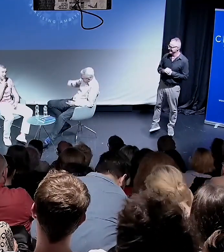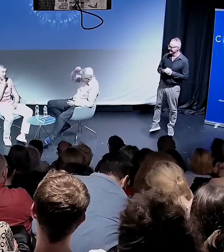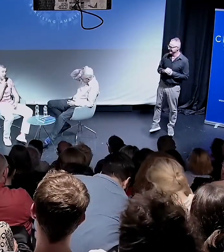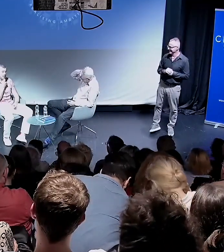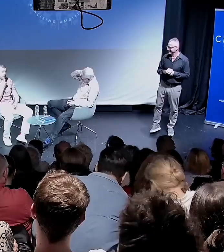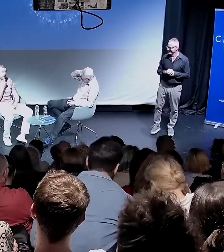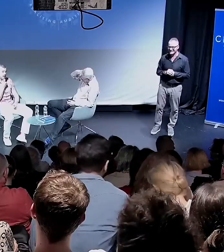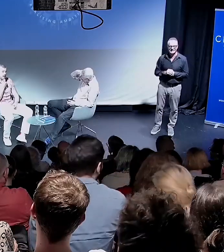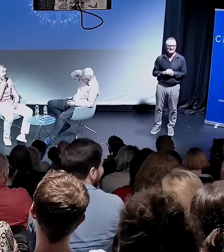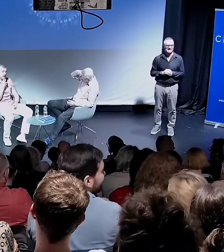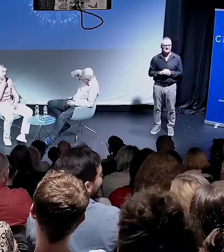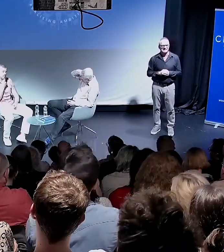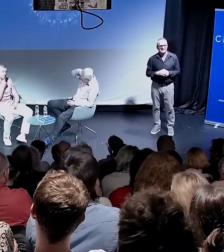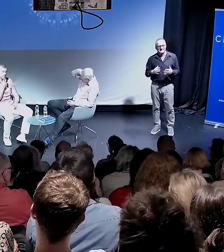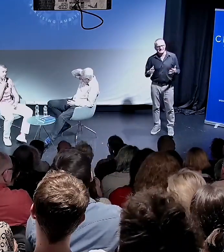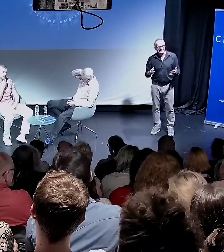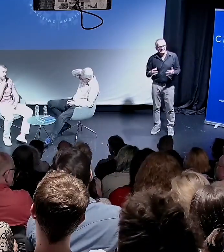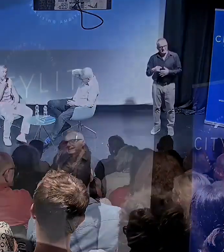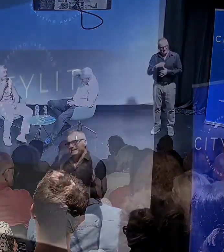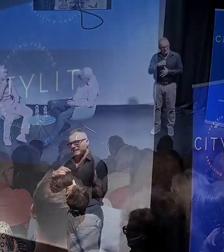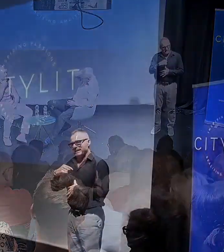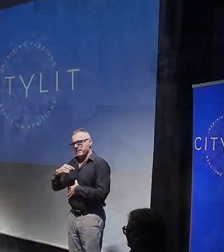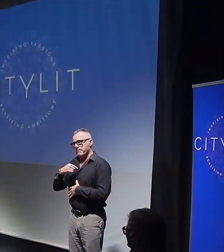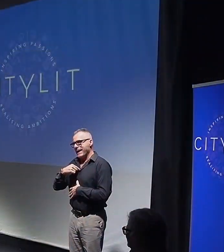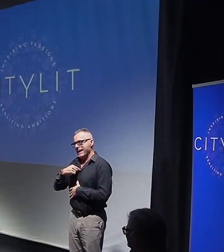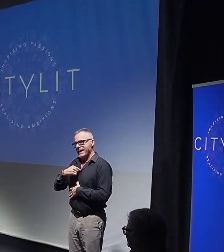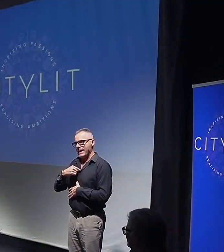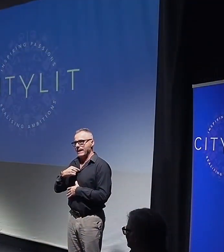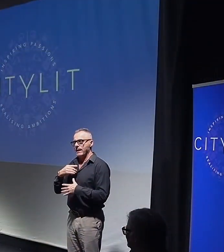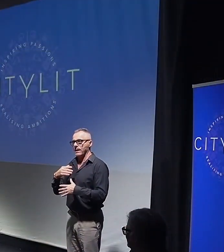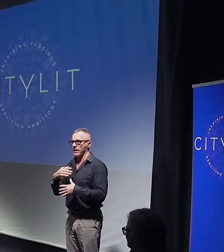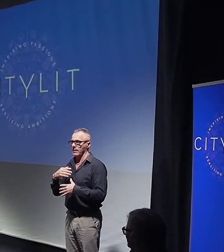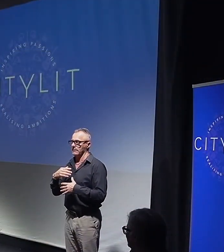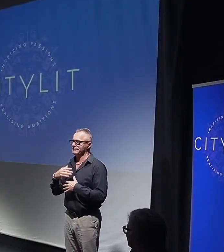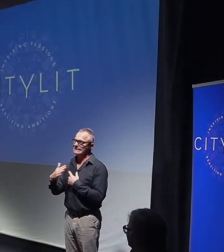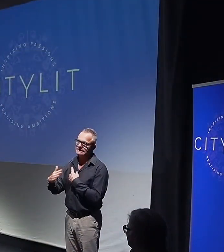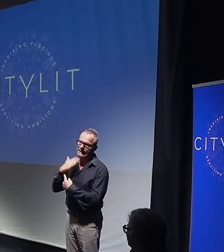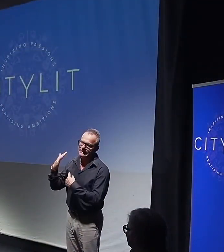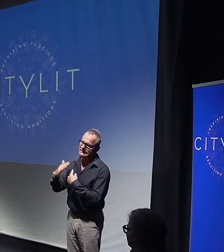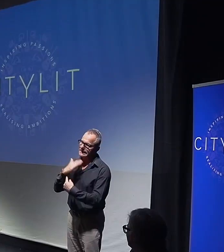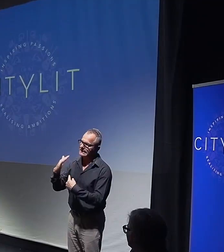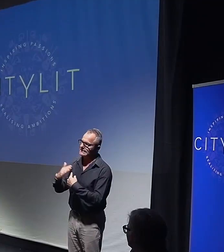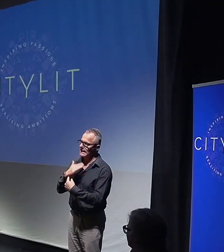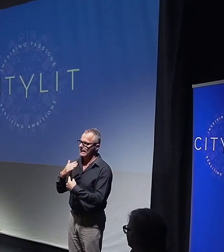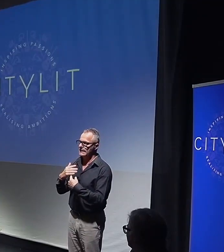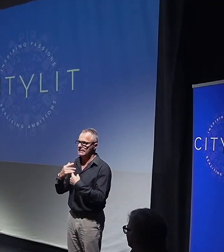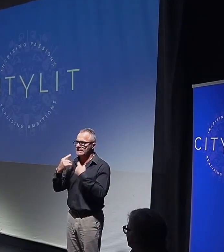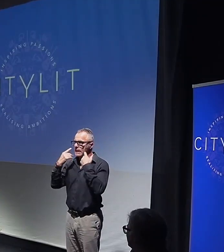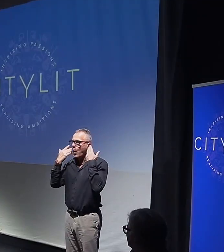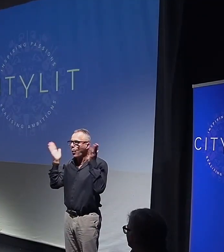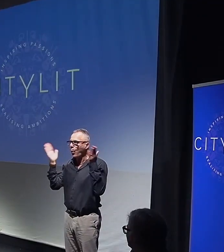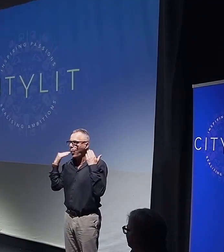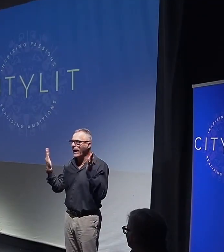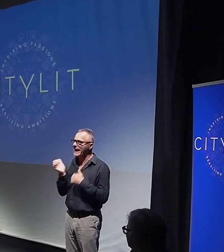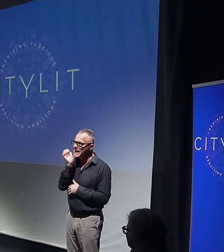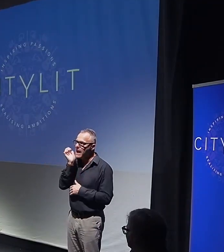Okay. I have never. I mean, I got called all the names under the sun: wingnut, FA Cup.